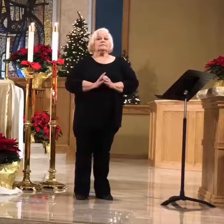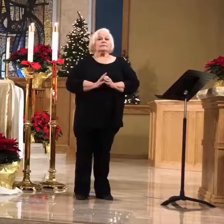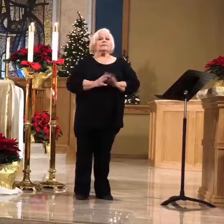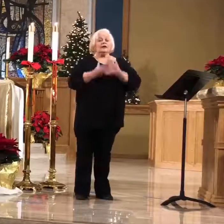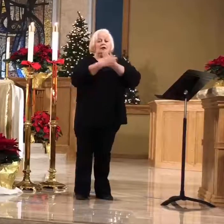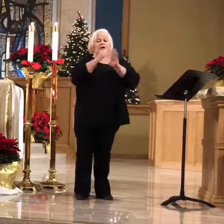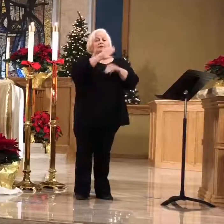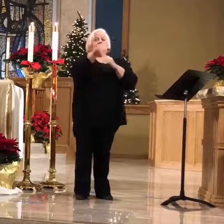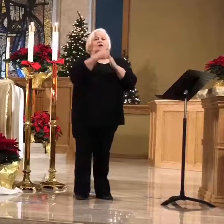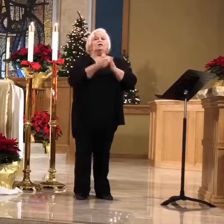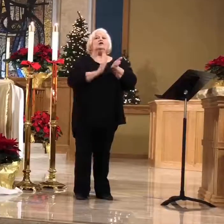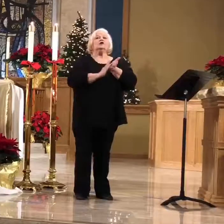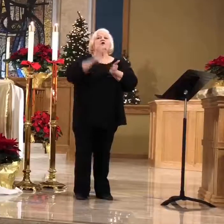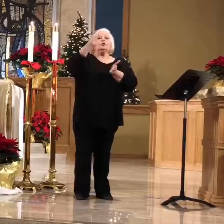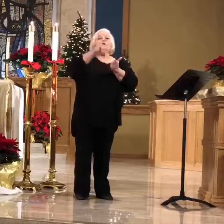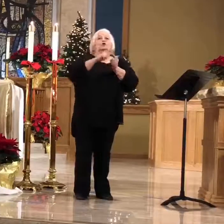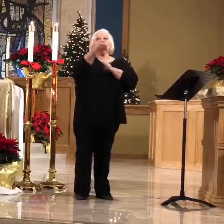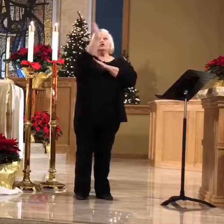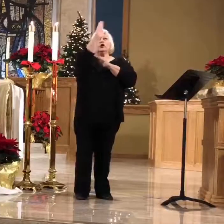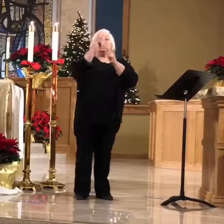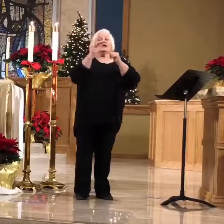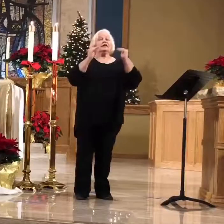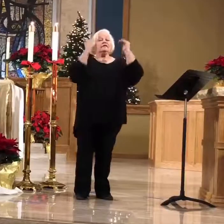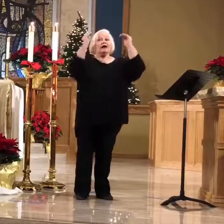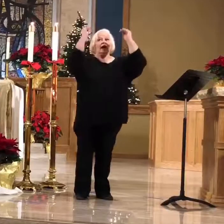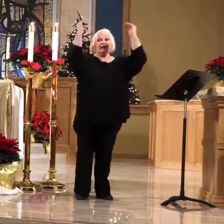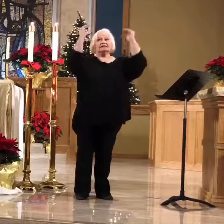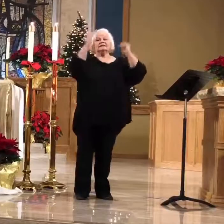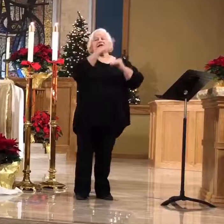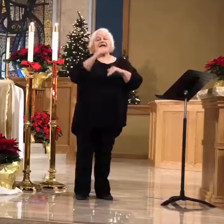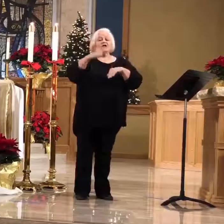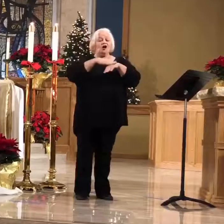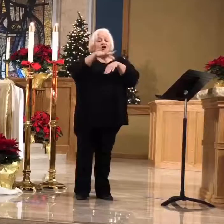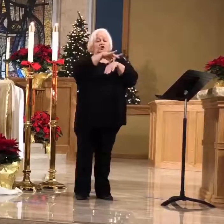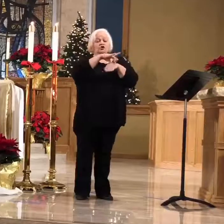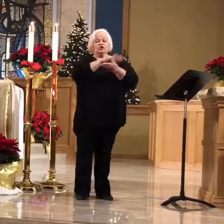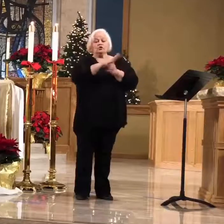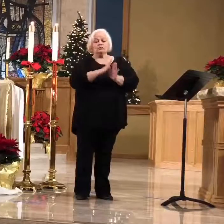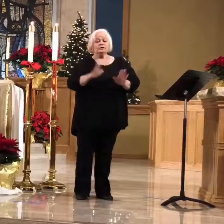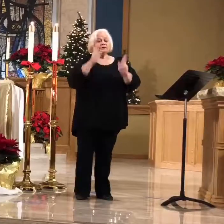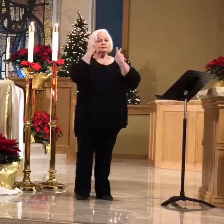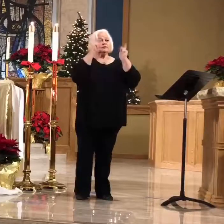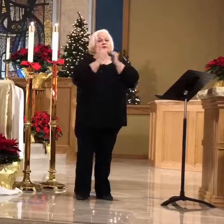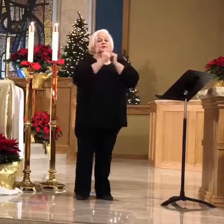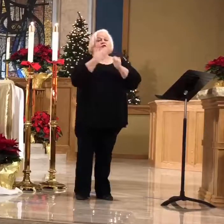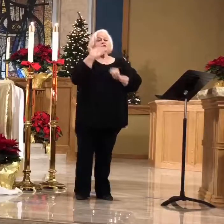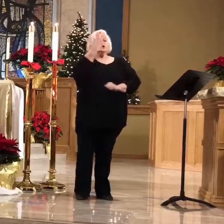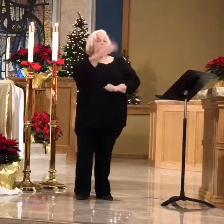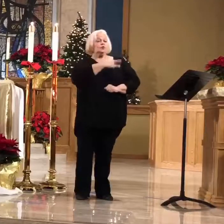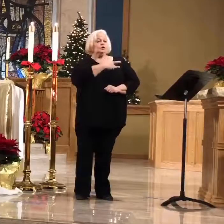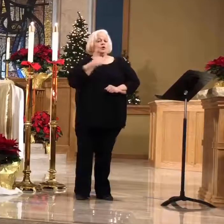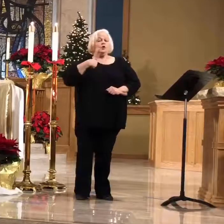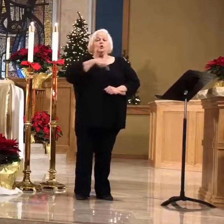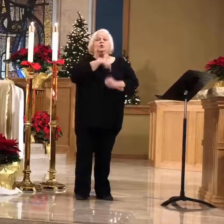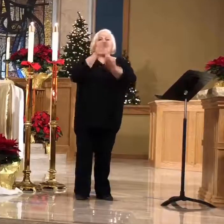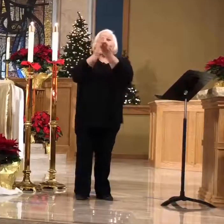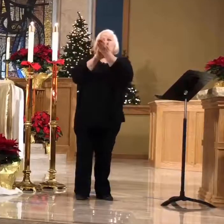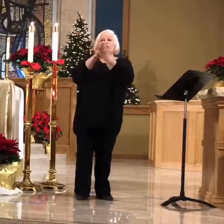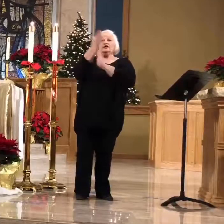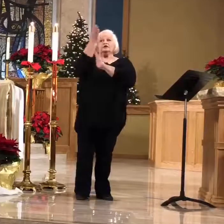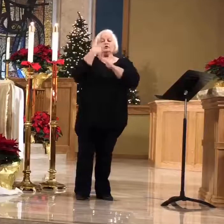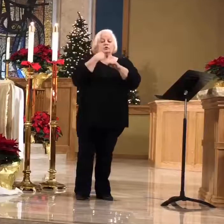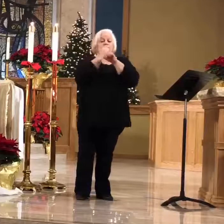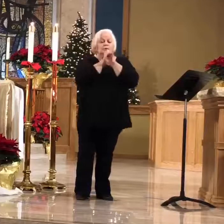Glory to God in the highest. And on earth, peace to people of goodwill. We praise you, we bless